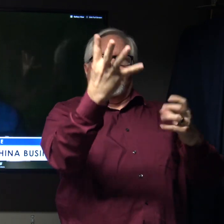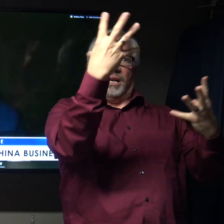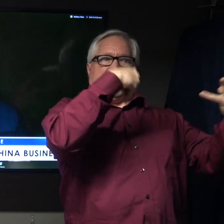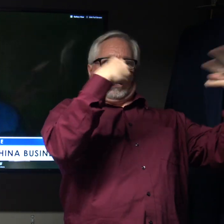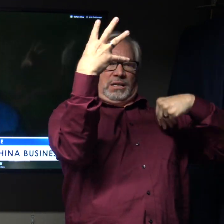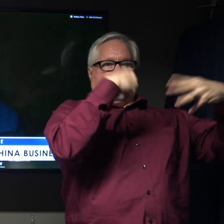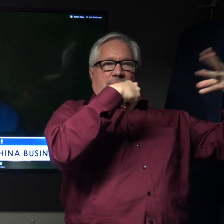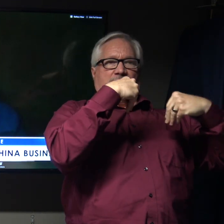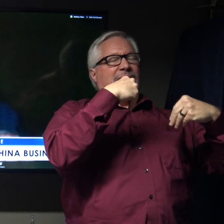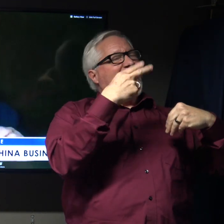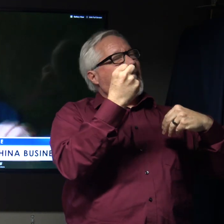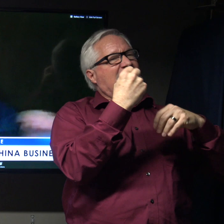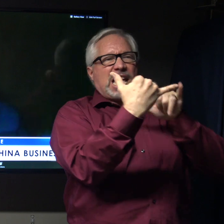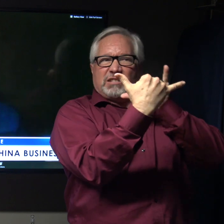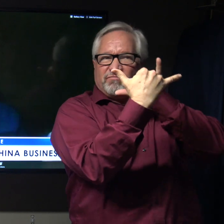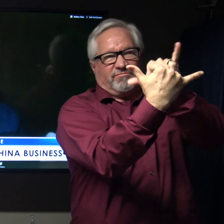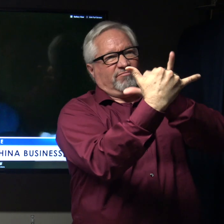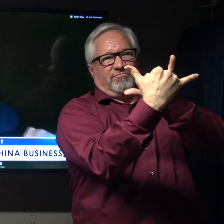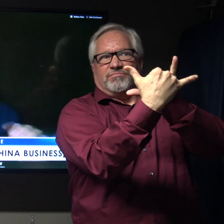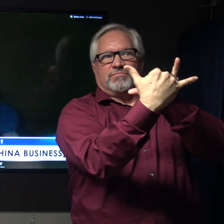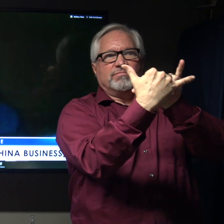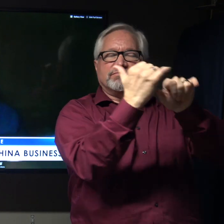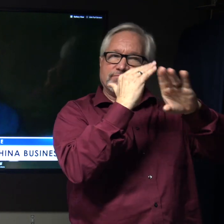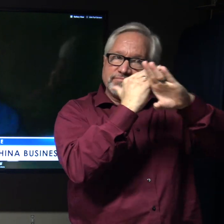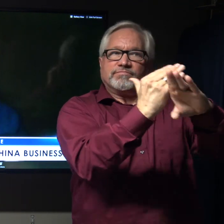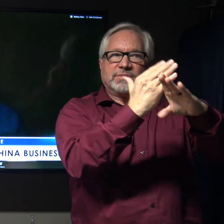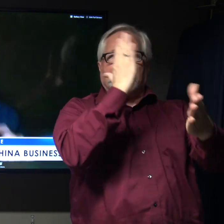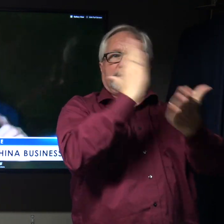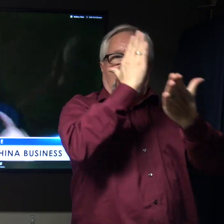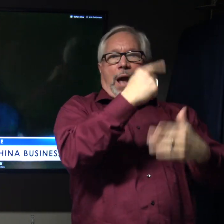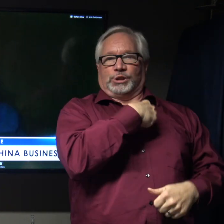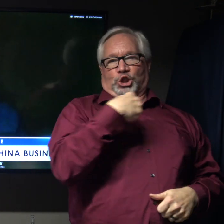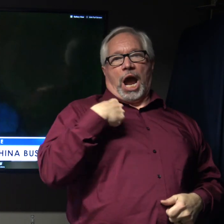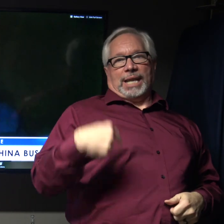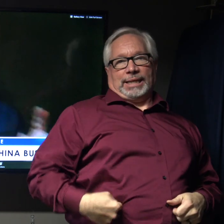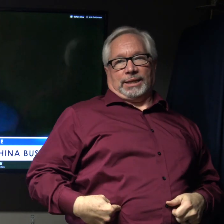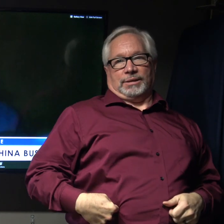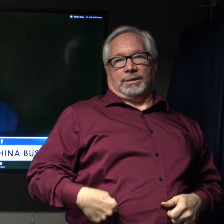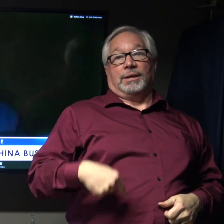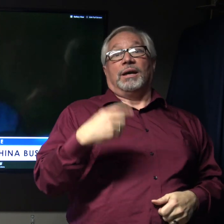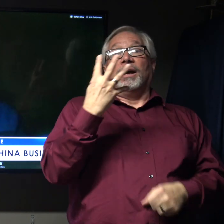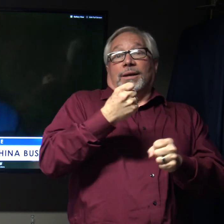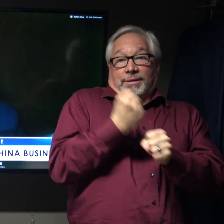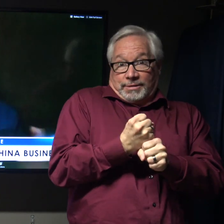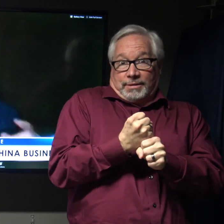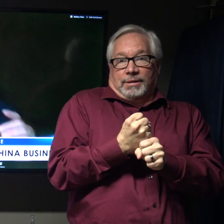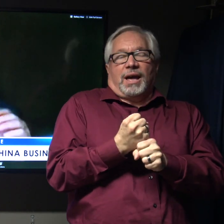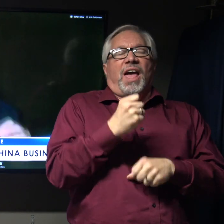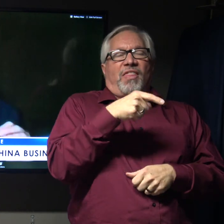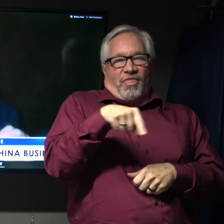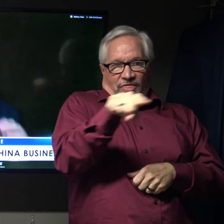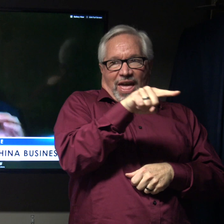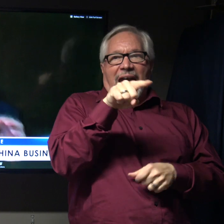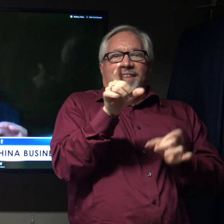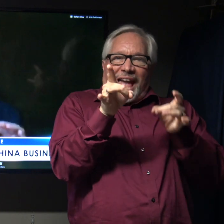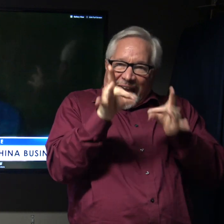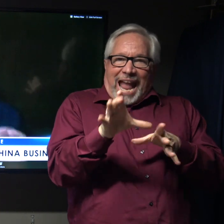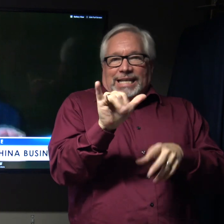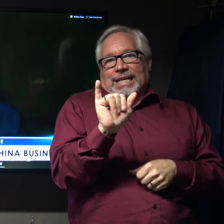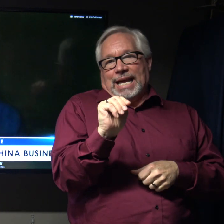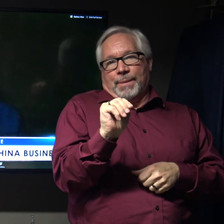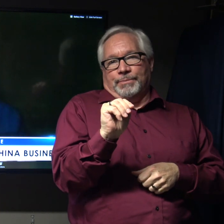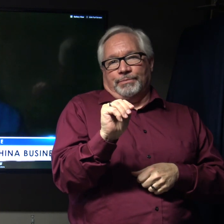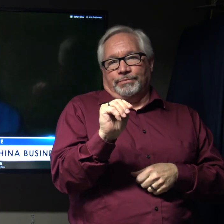you name it, and he was willing to stand against them. And so throughout his administration, because he's done that, they've hated him and been after him.